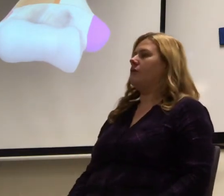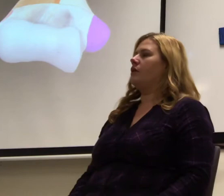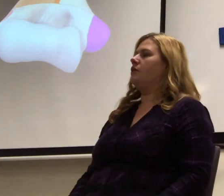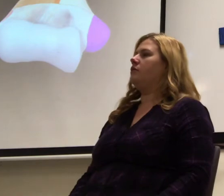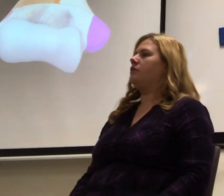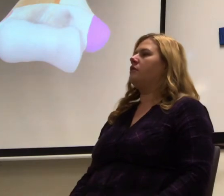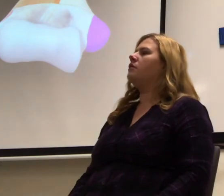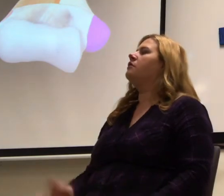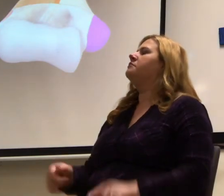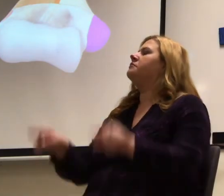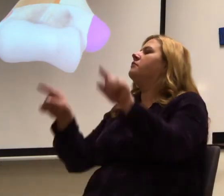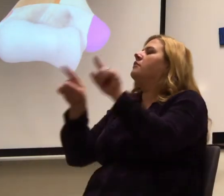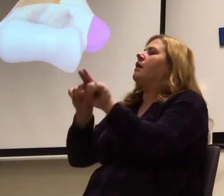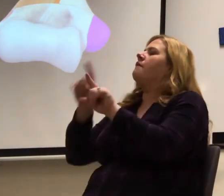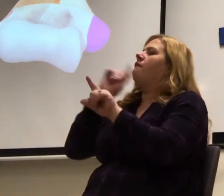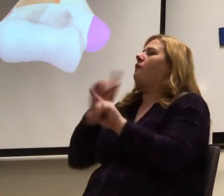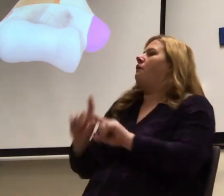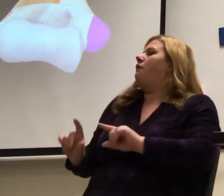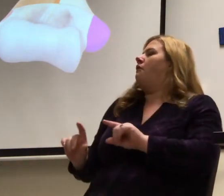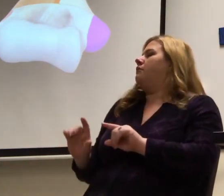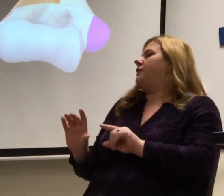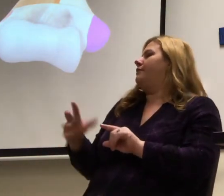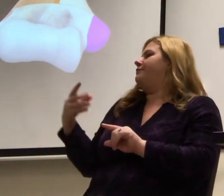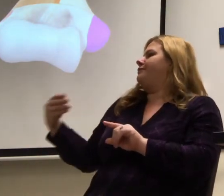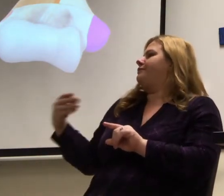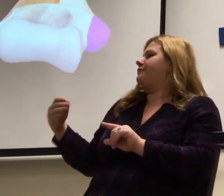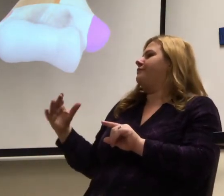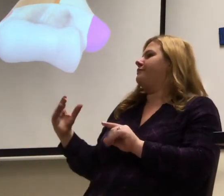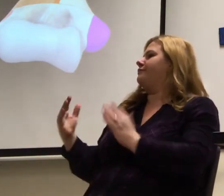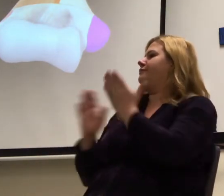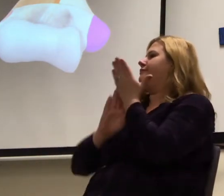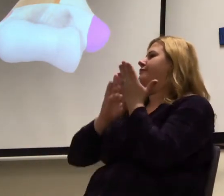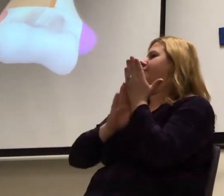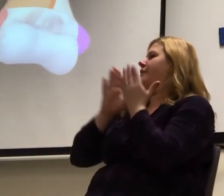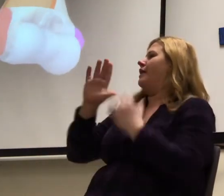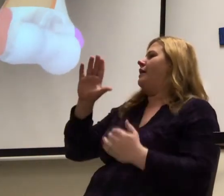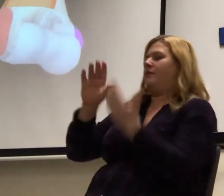And then it's the same thing for the lateral epicondyle.